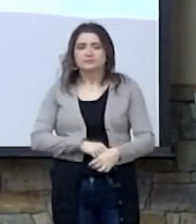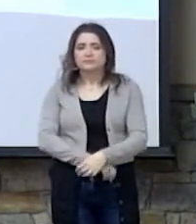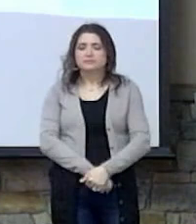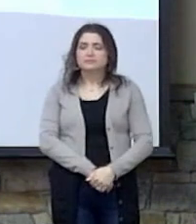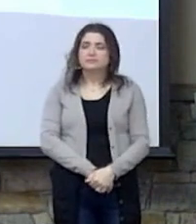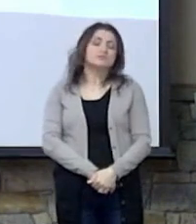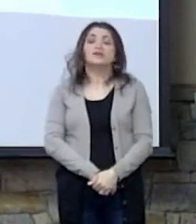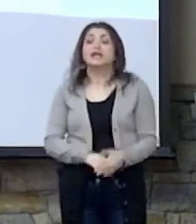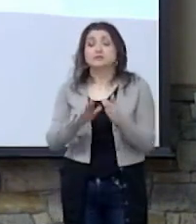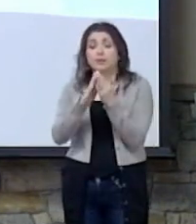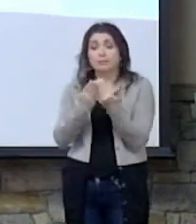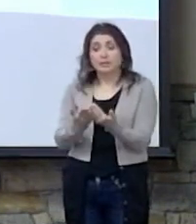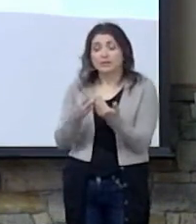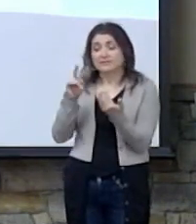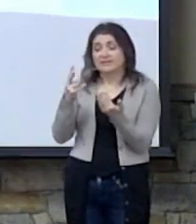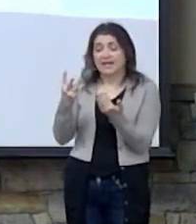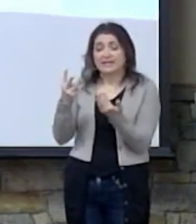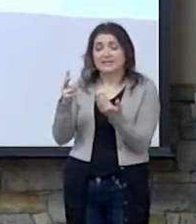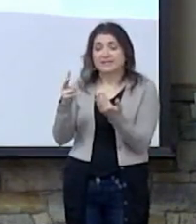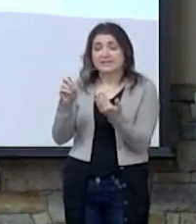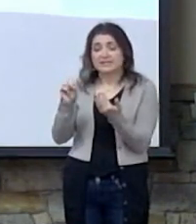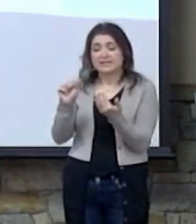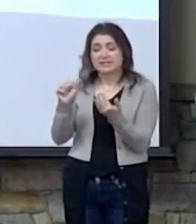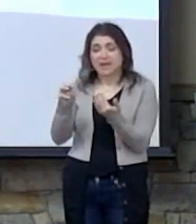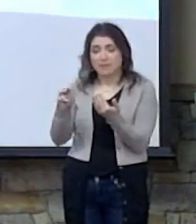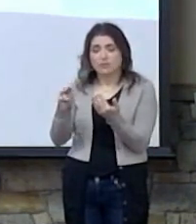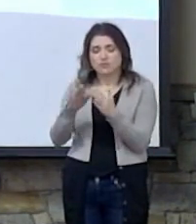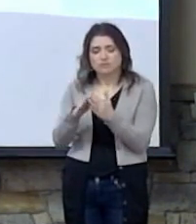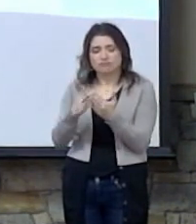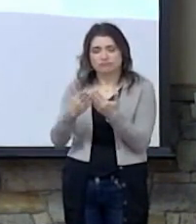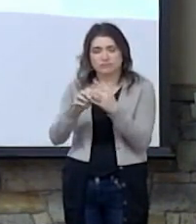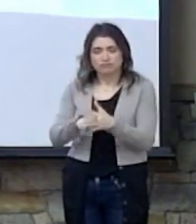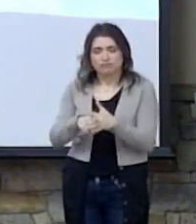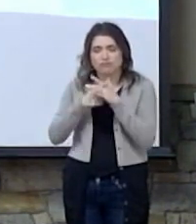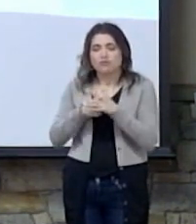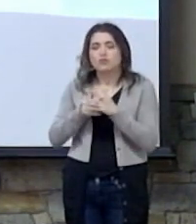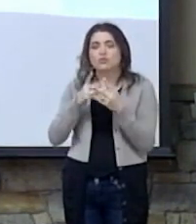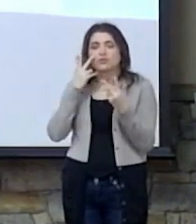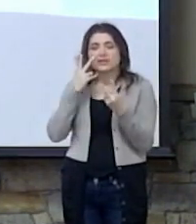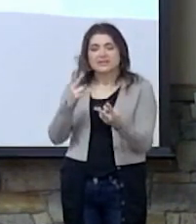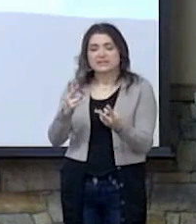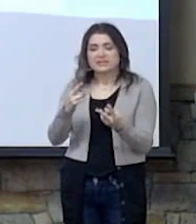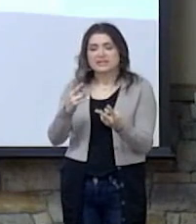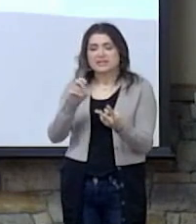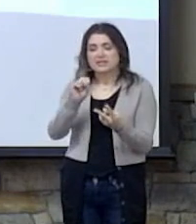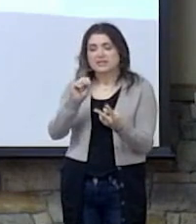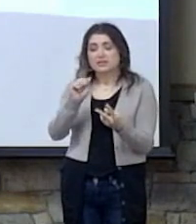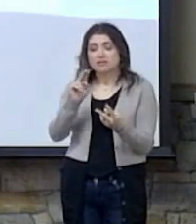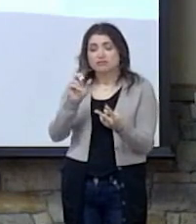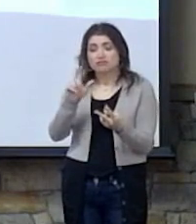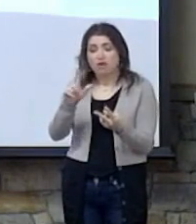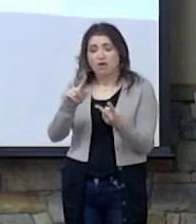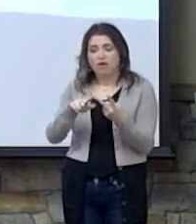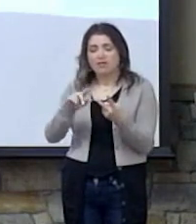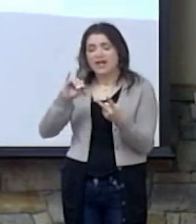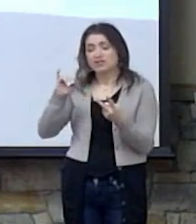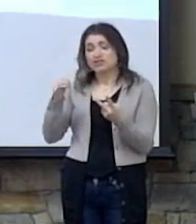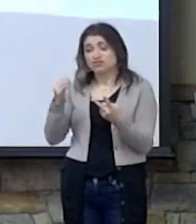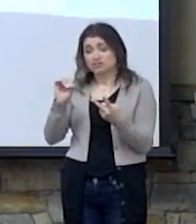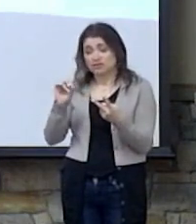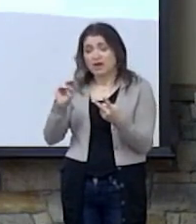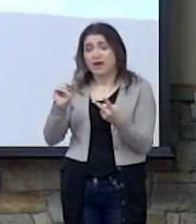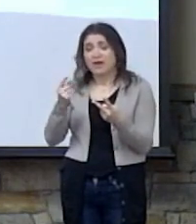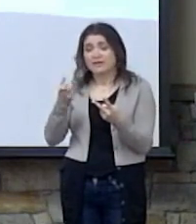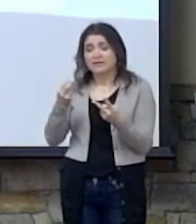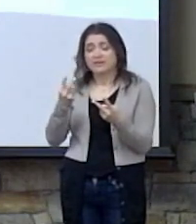As the book of 2 Samuel opens, what we find is Saul and Jonathan killed. Both of them